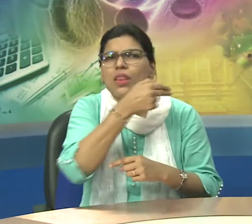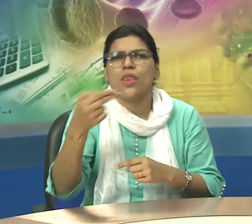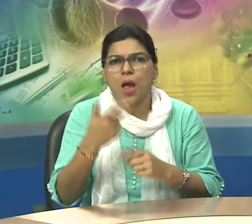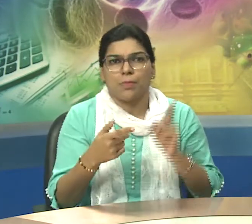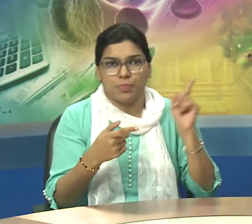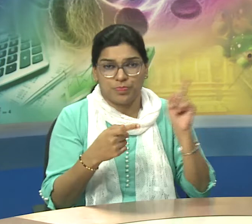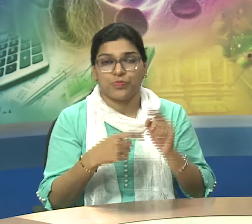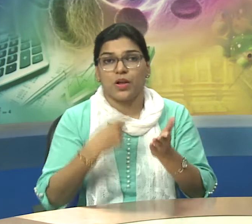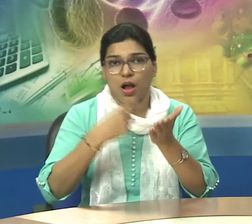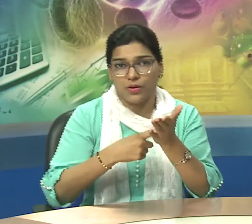grandfather